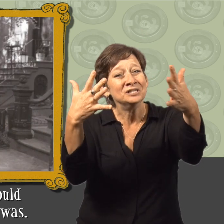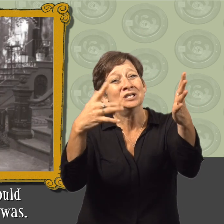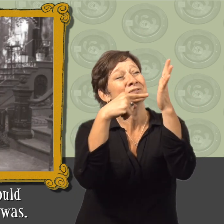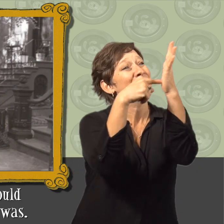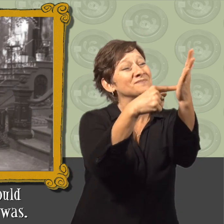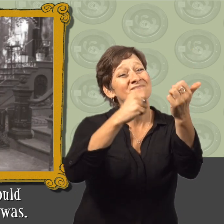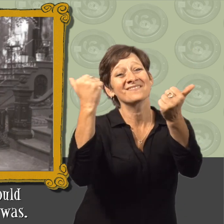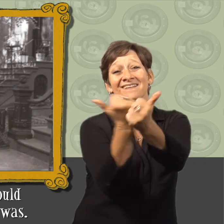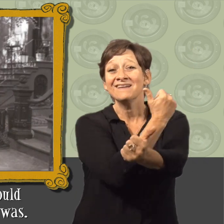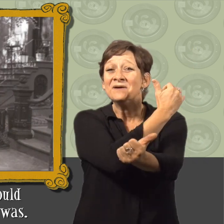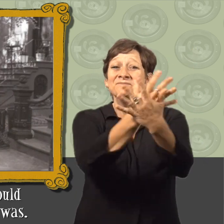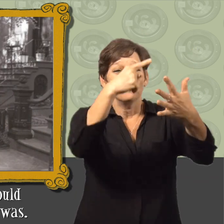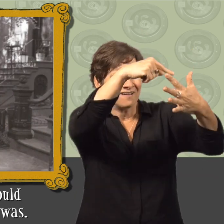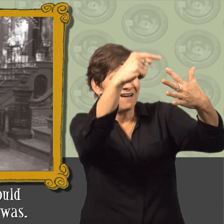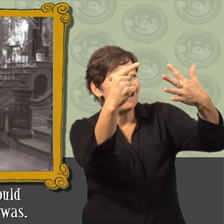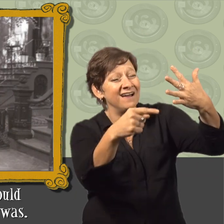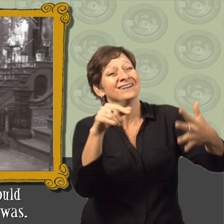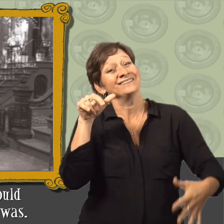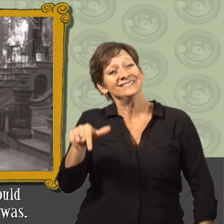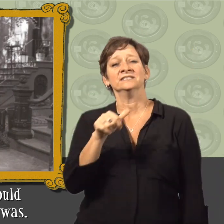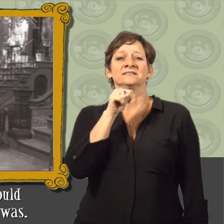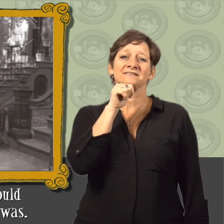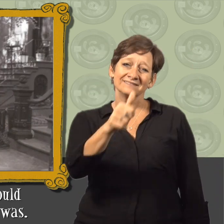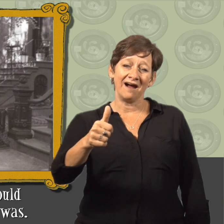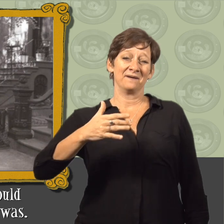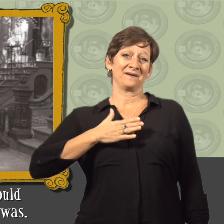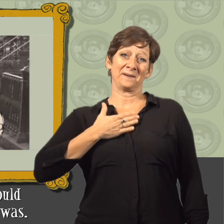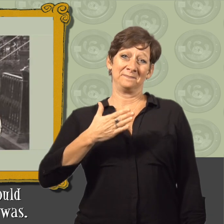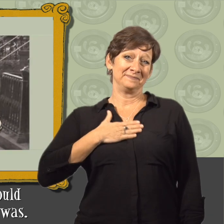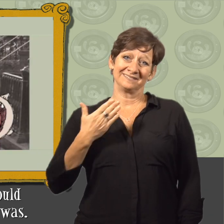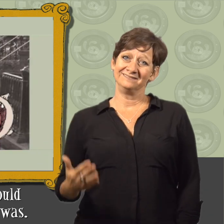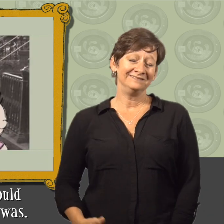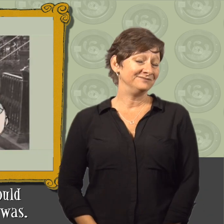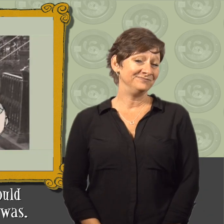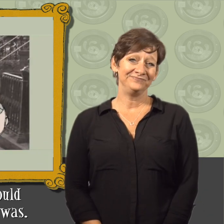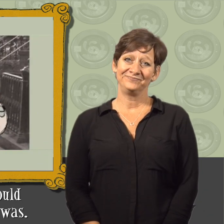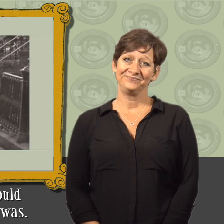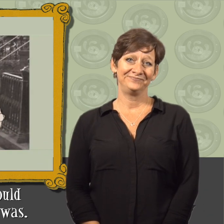She did everything she could to show how unhappy she was.